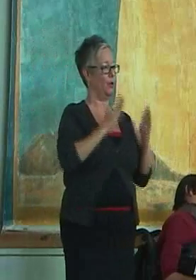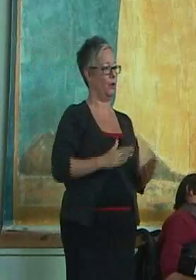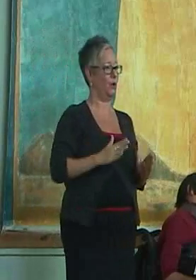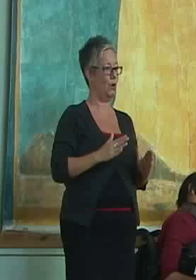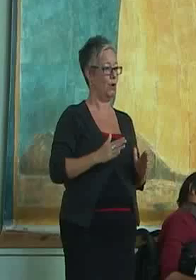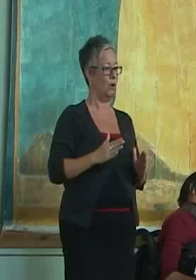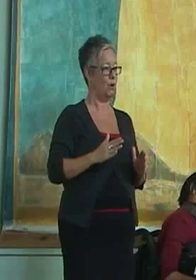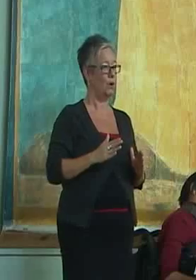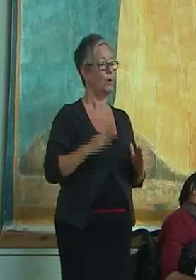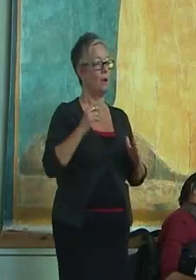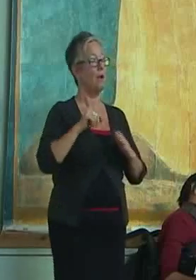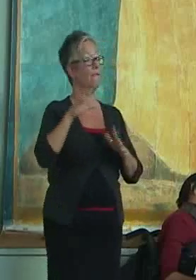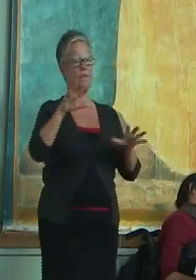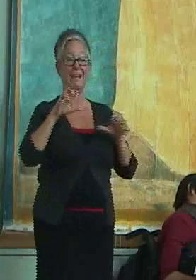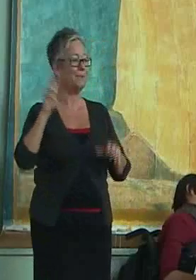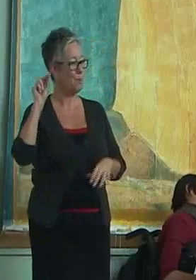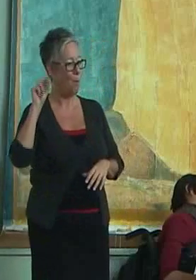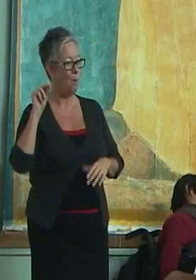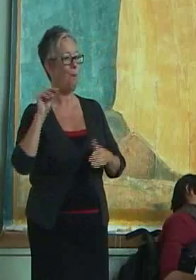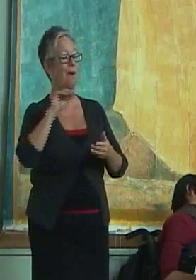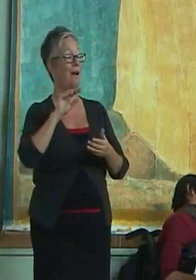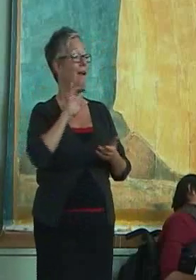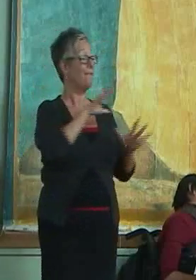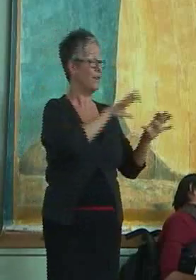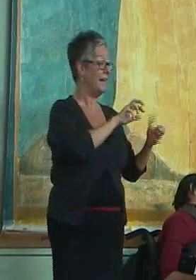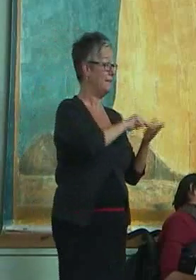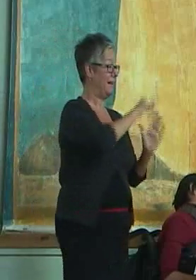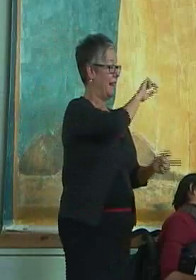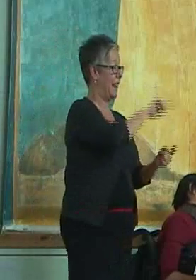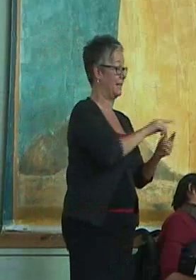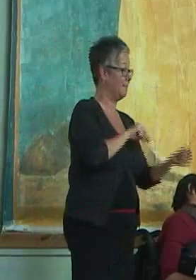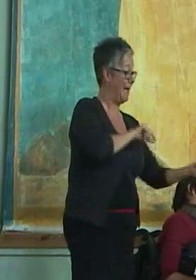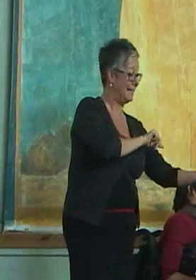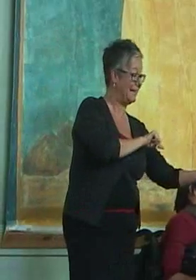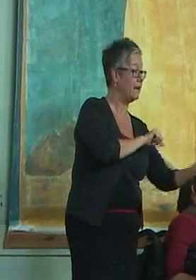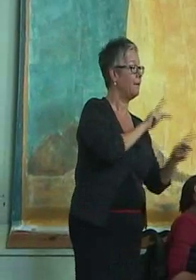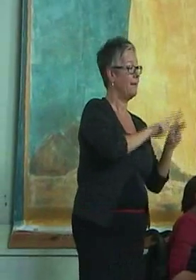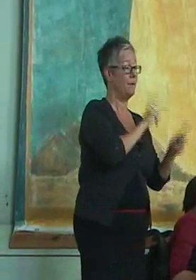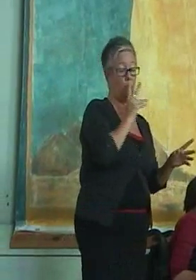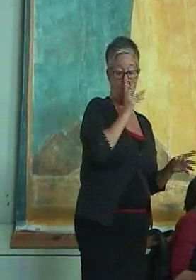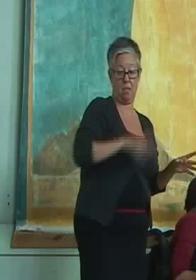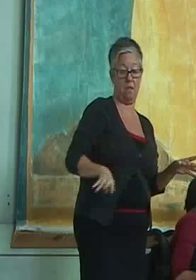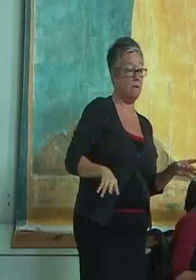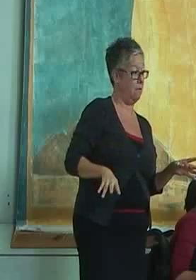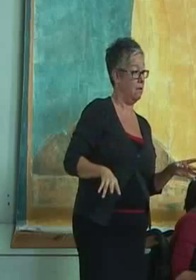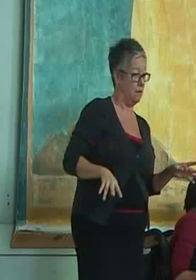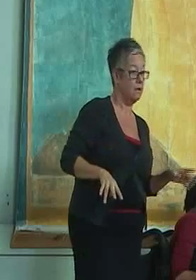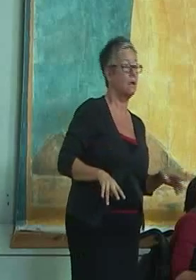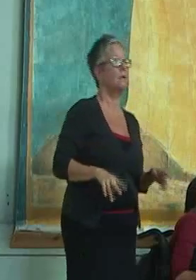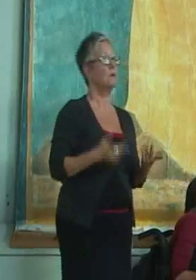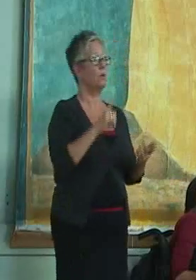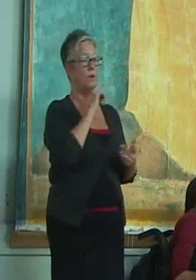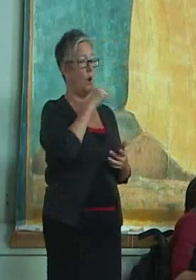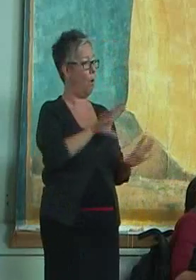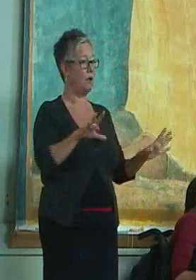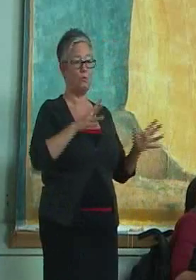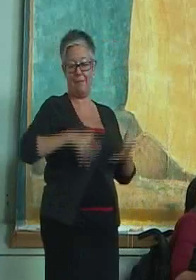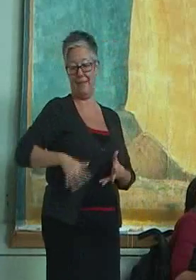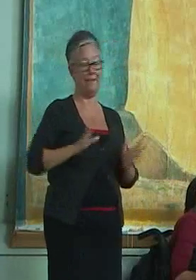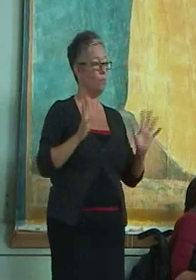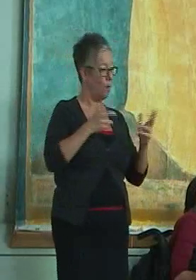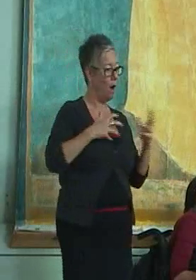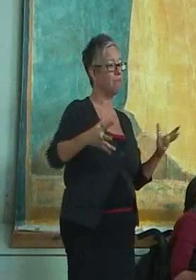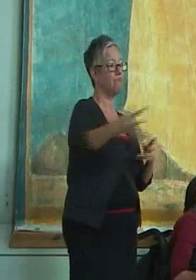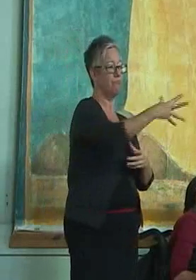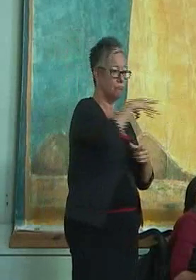less money to spend on people, and people are going to be left behind. You know, Joe Pantalone does not believe you should leave anybody behind, whether you're